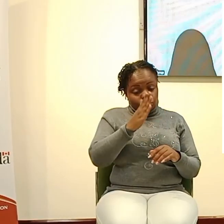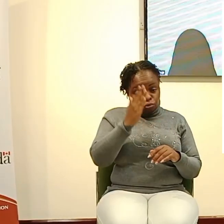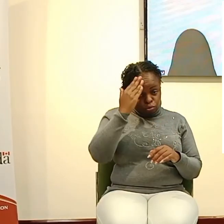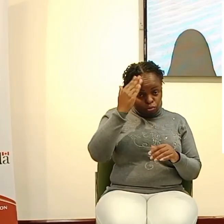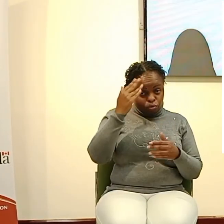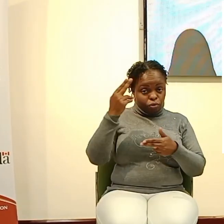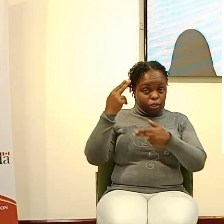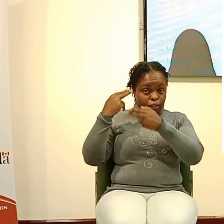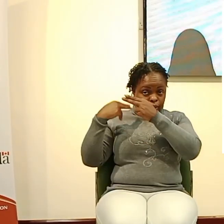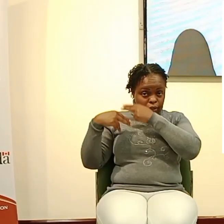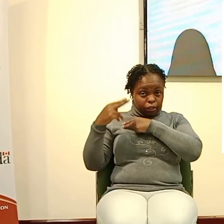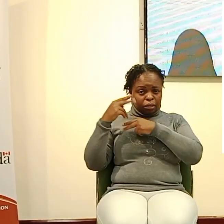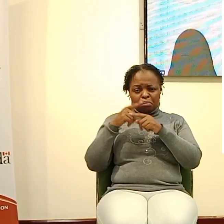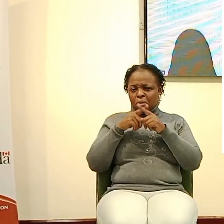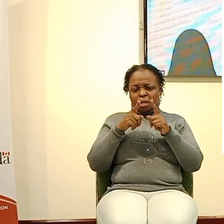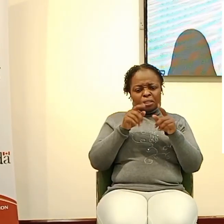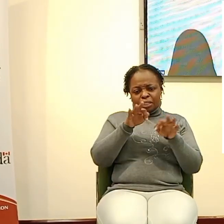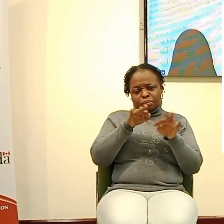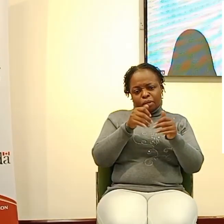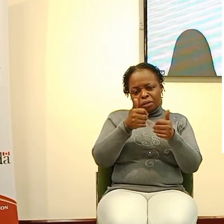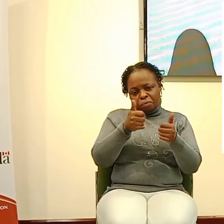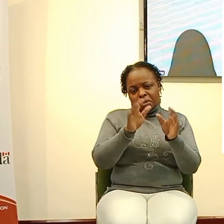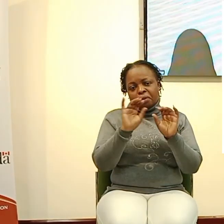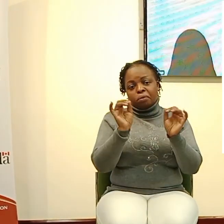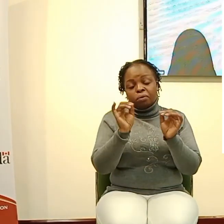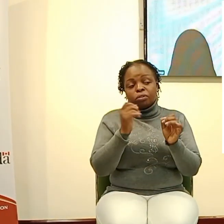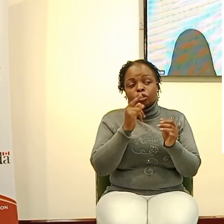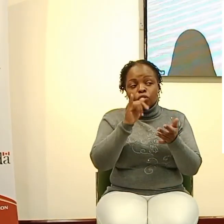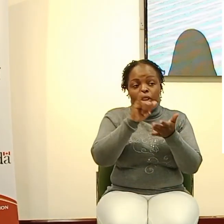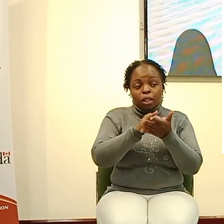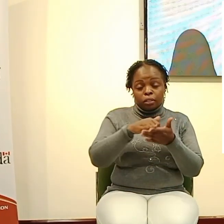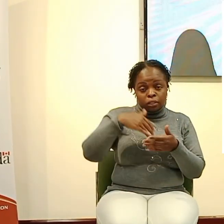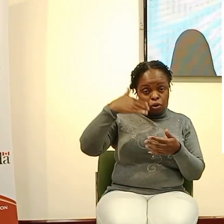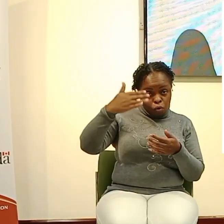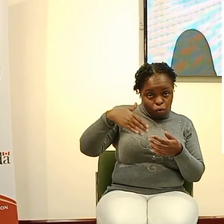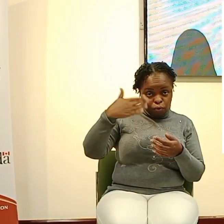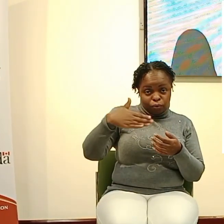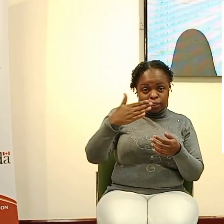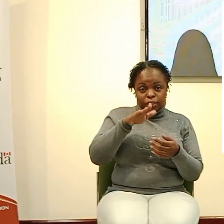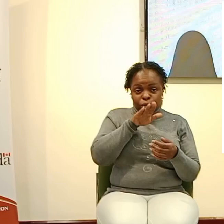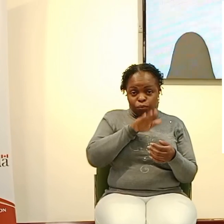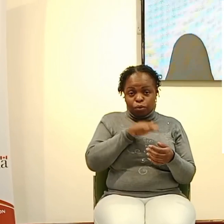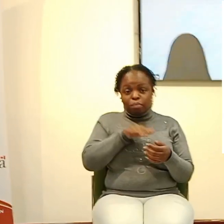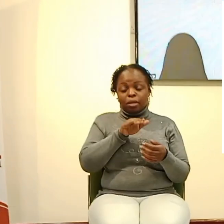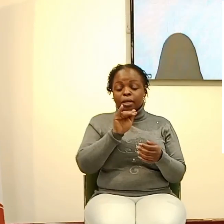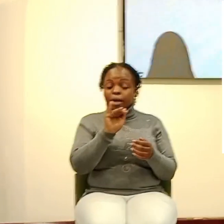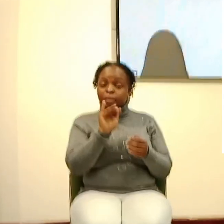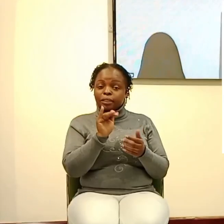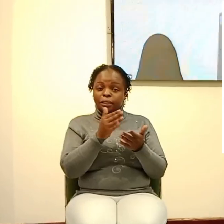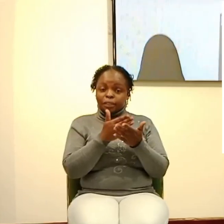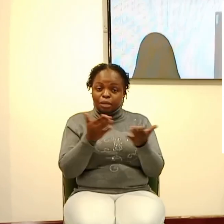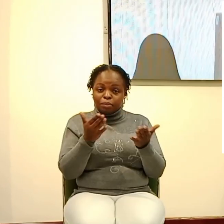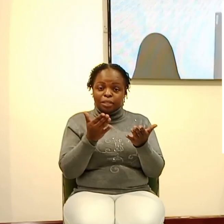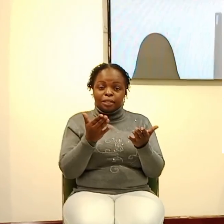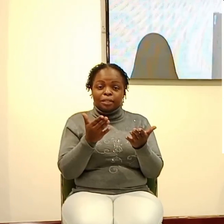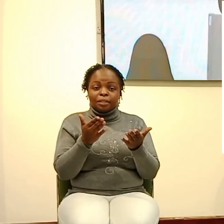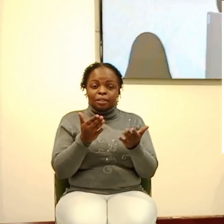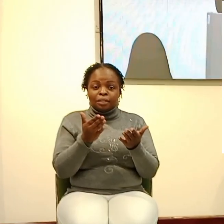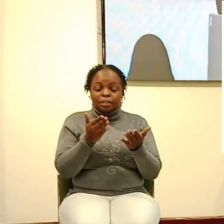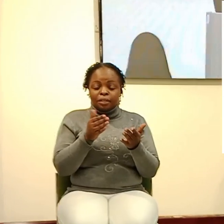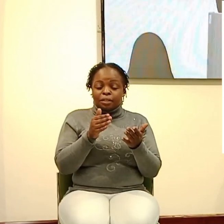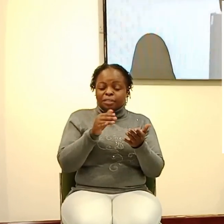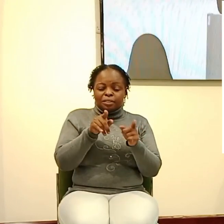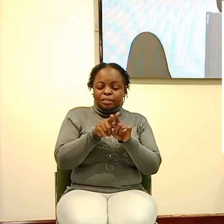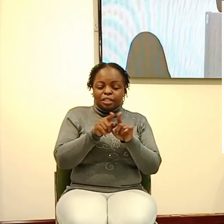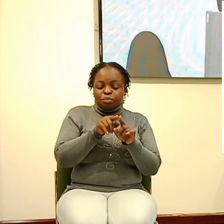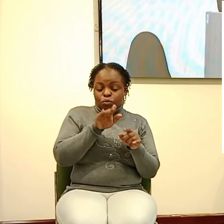history, and we don't tell it well, okay? So that every time women ask for something, it's like women are coming to reap where